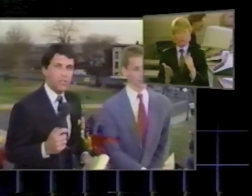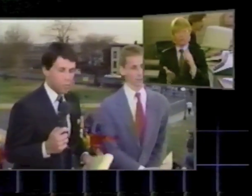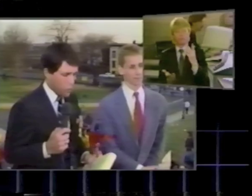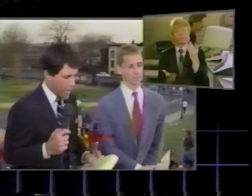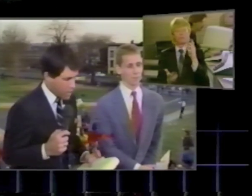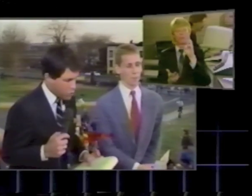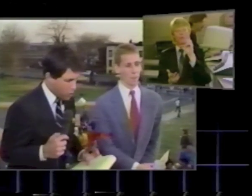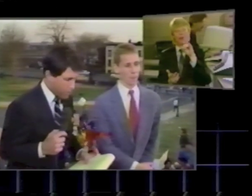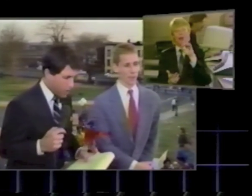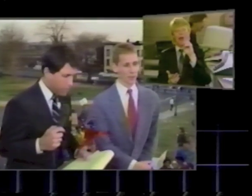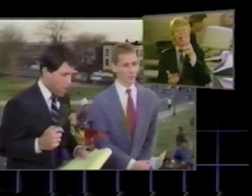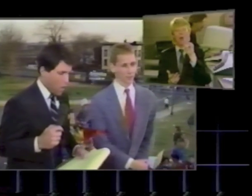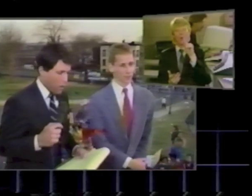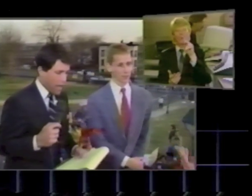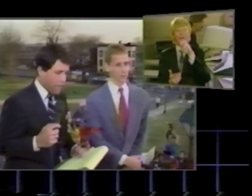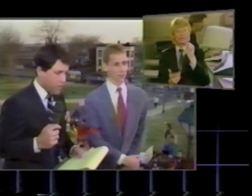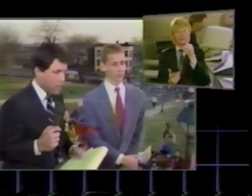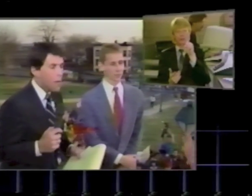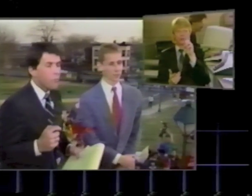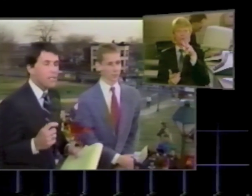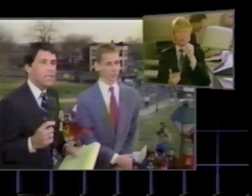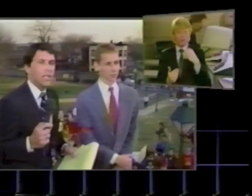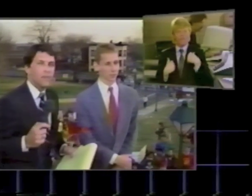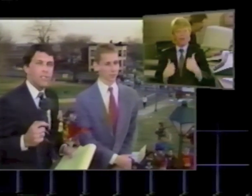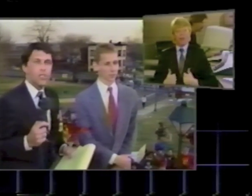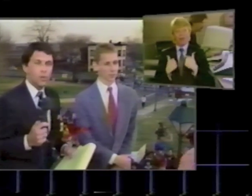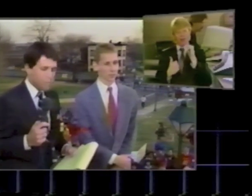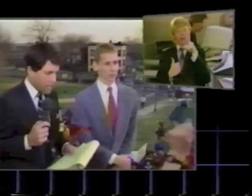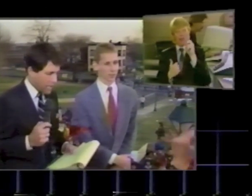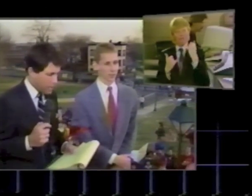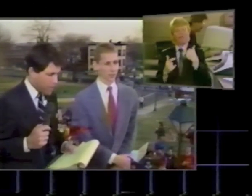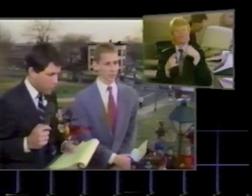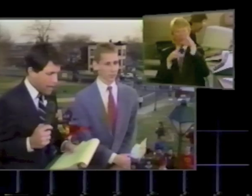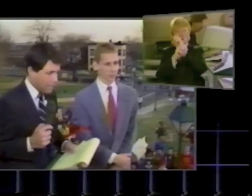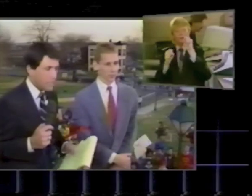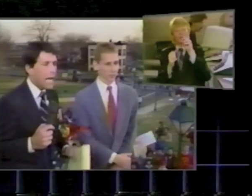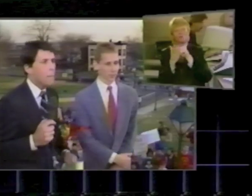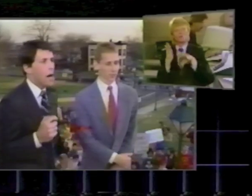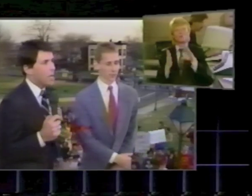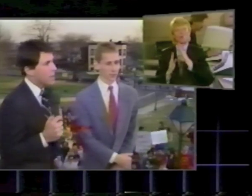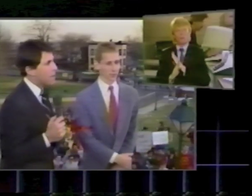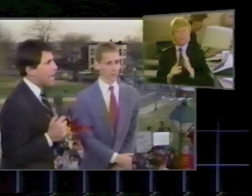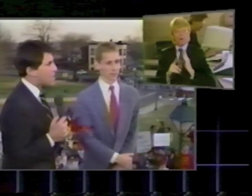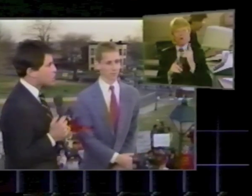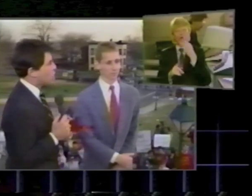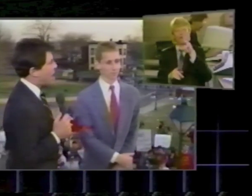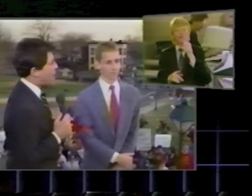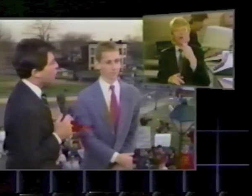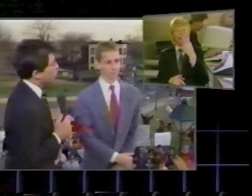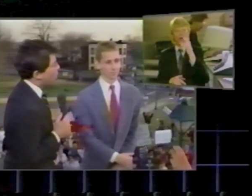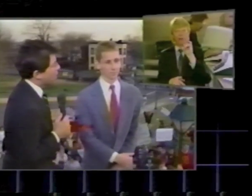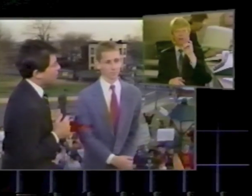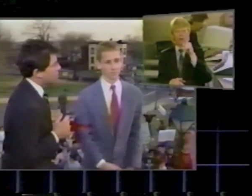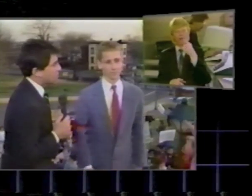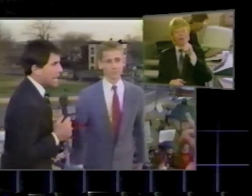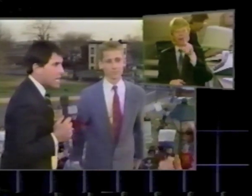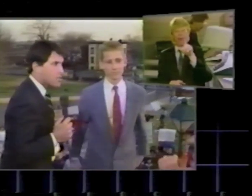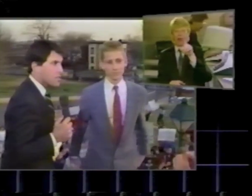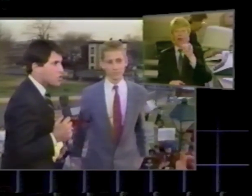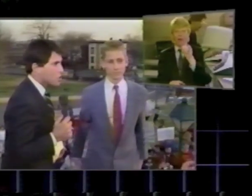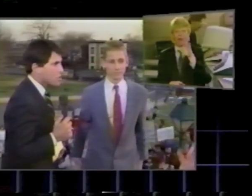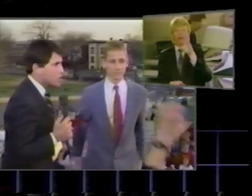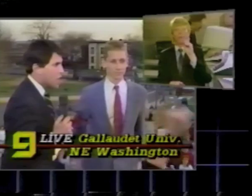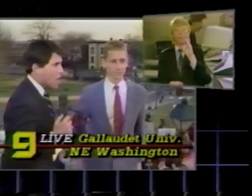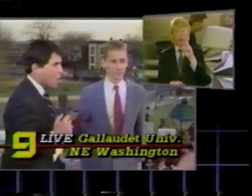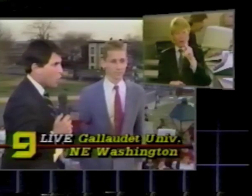to us through an interpreter, we have the president of the student body, Hlibok. Let me ask you, how long can this last?